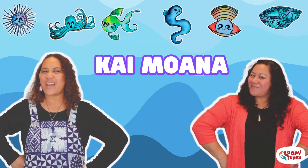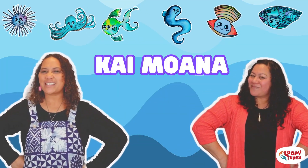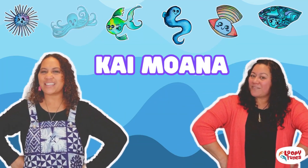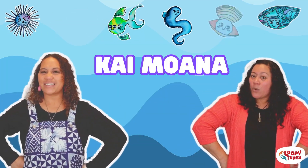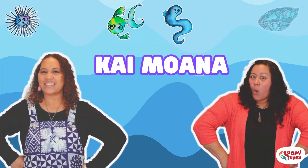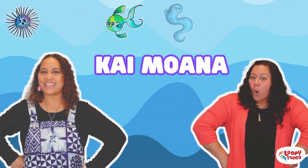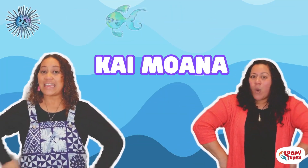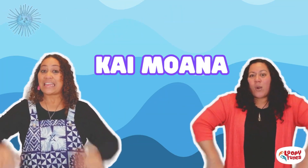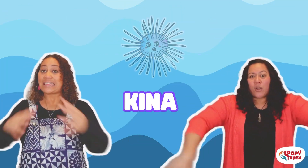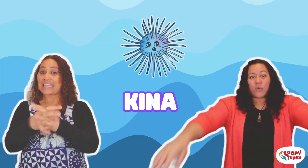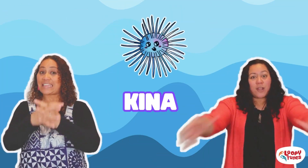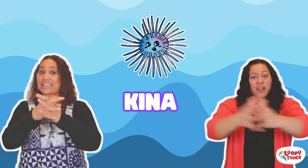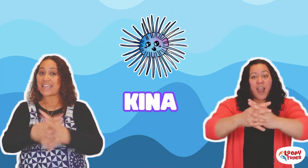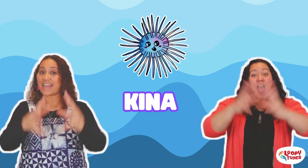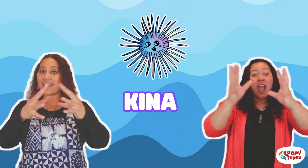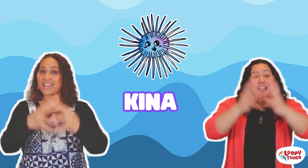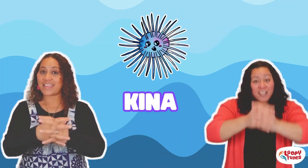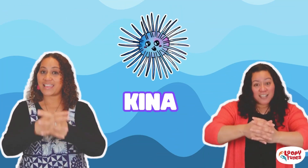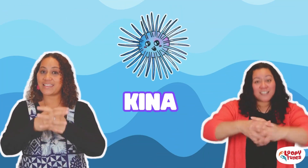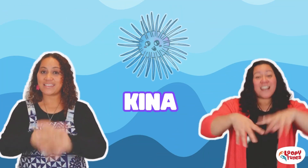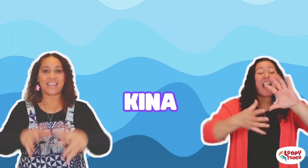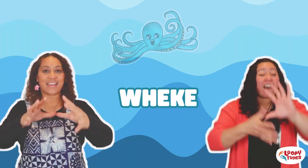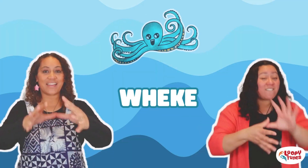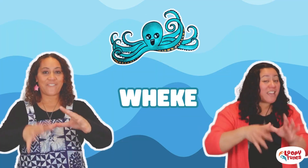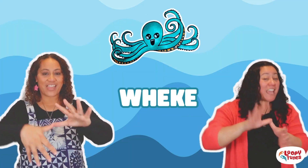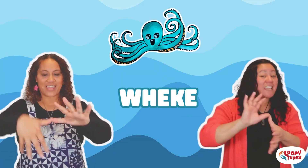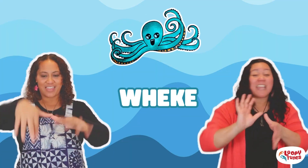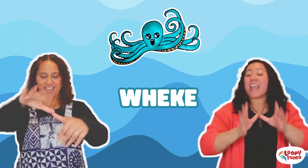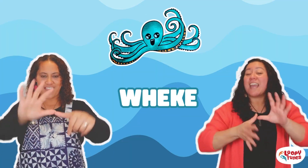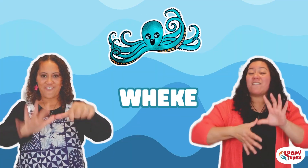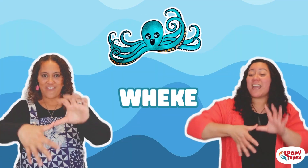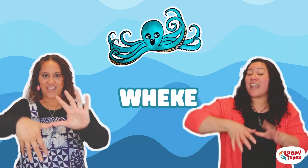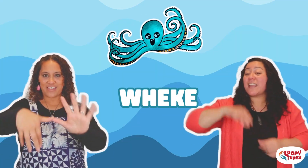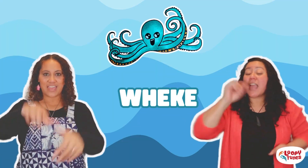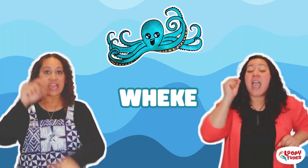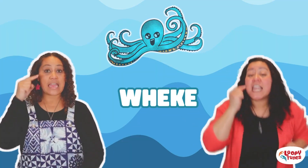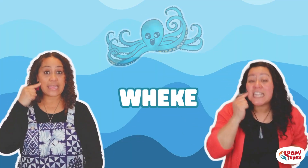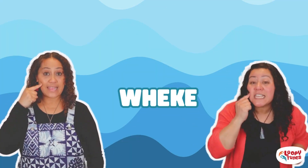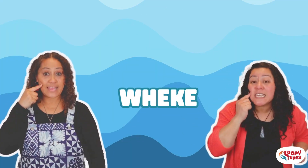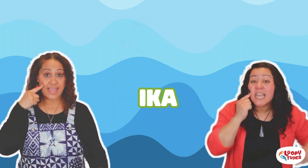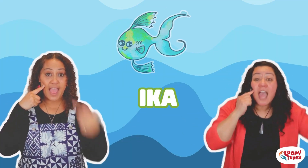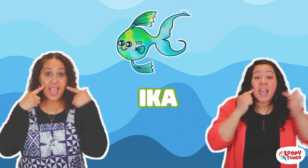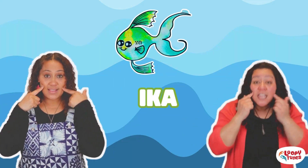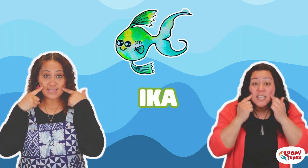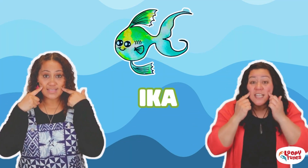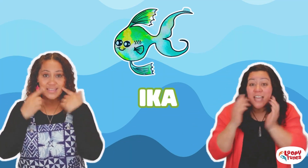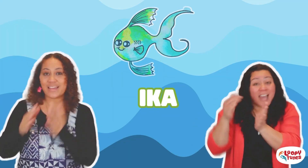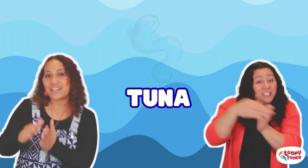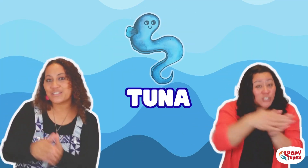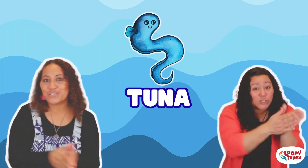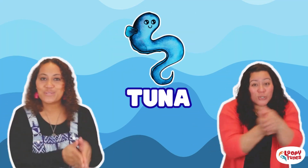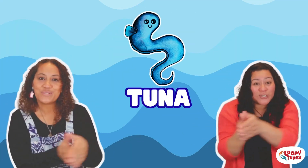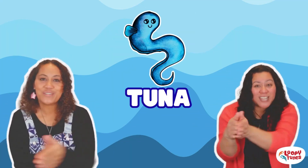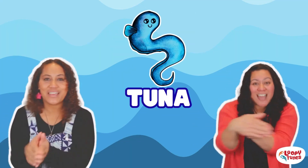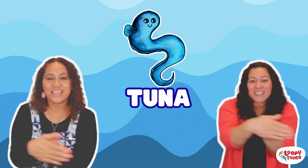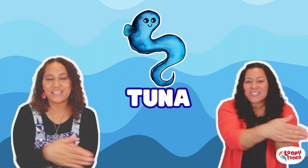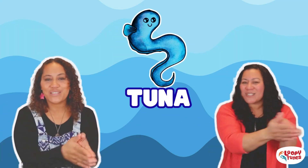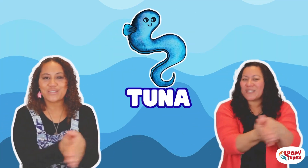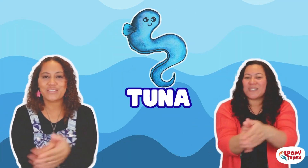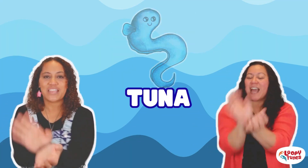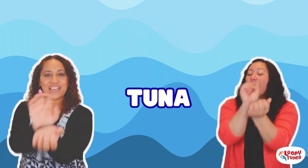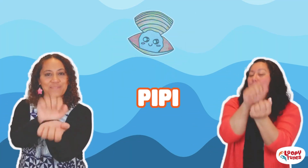even faster. Kina kina feke feke, ika ika,